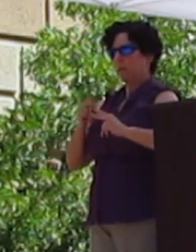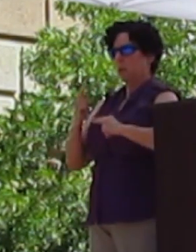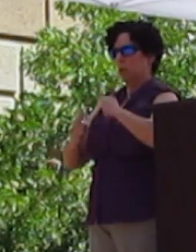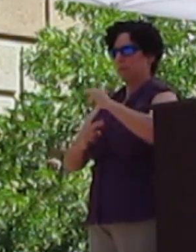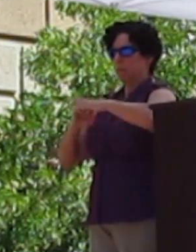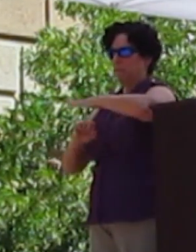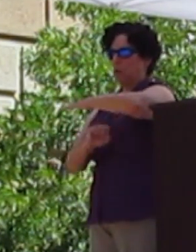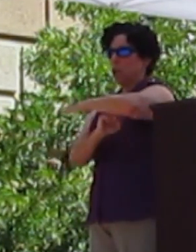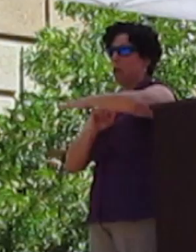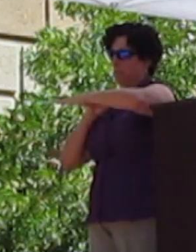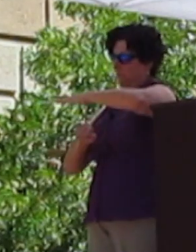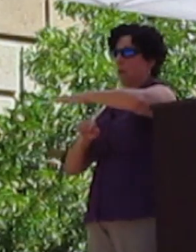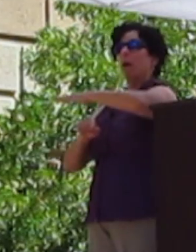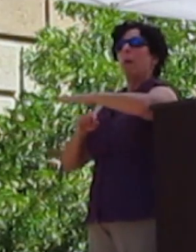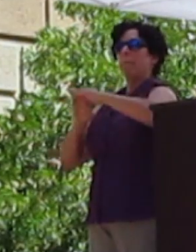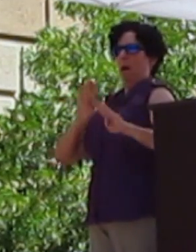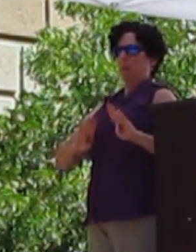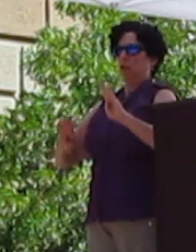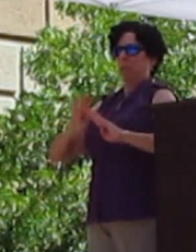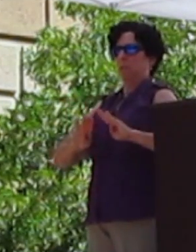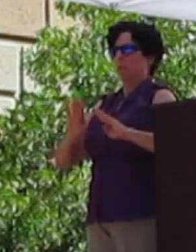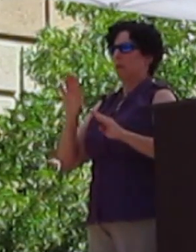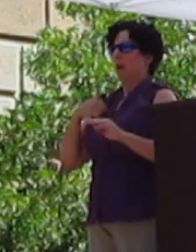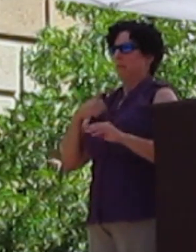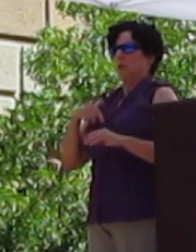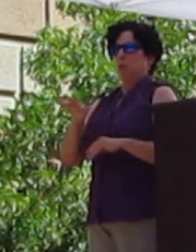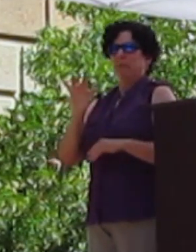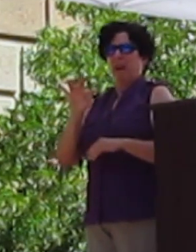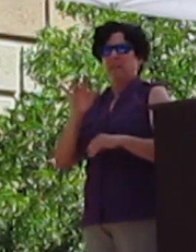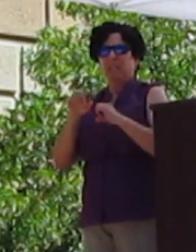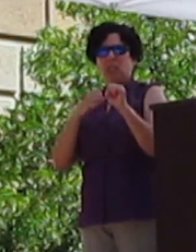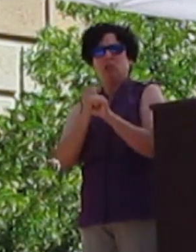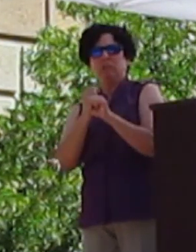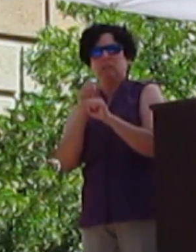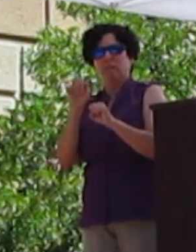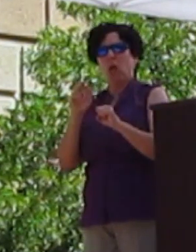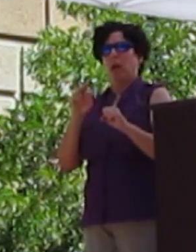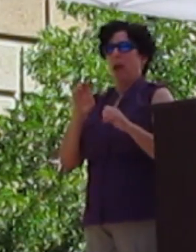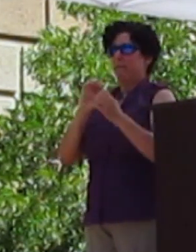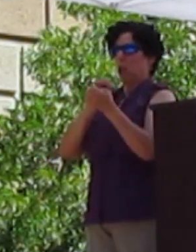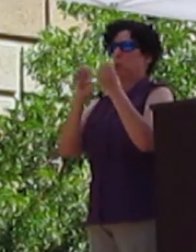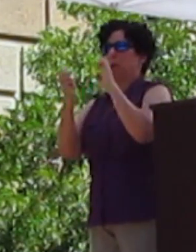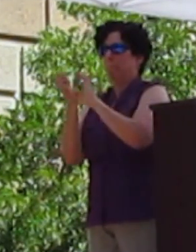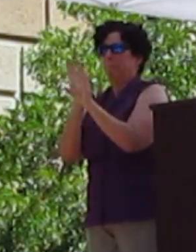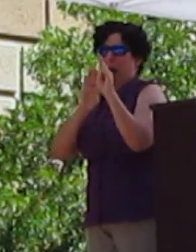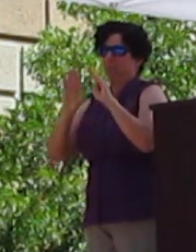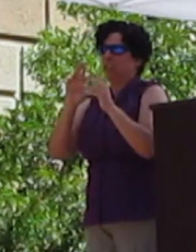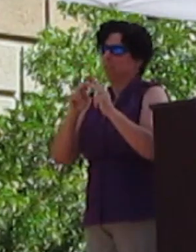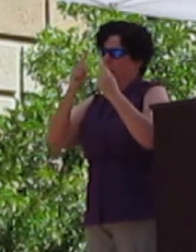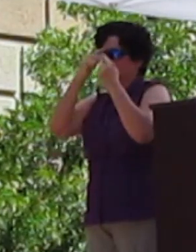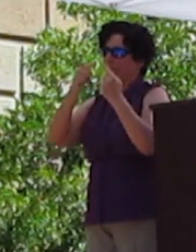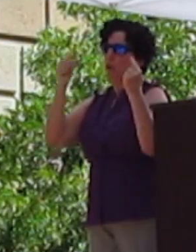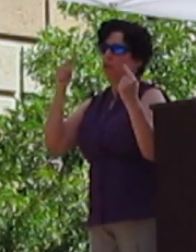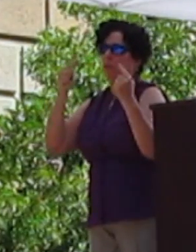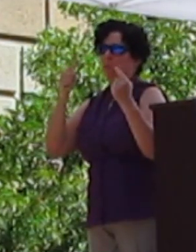human biology. After 25 years, evolutionary psychology is still controversial with a lot of people for a lot of reasons, but